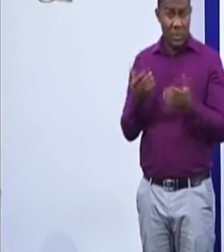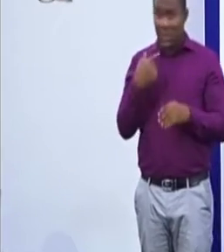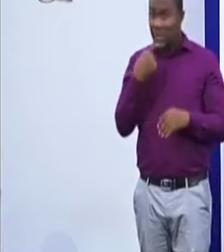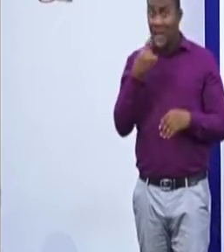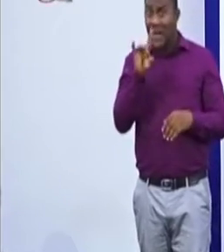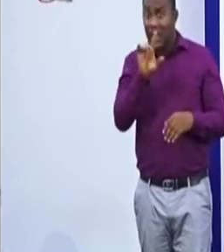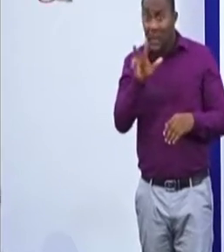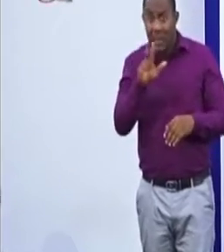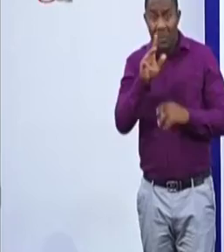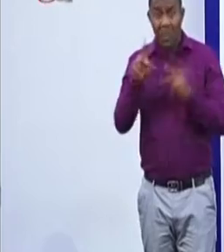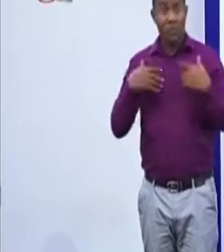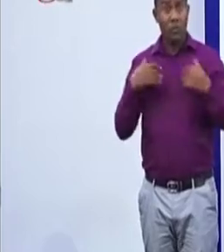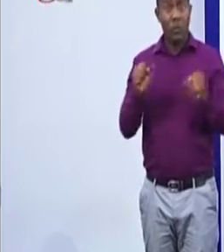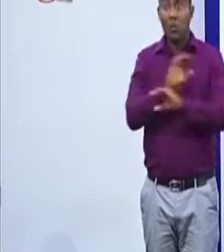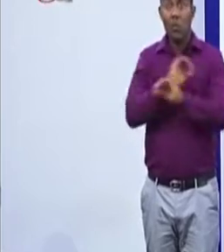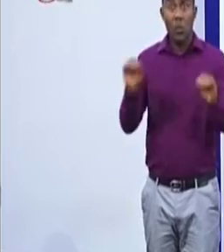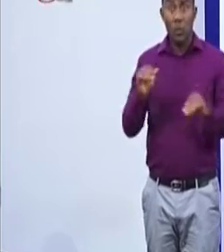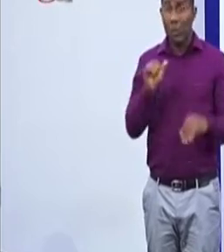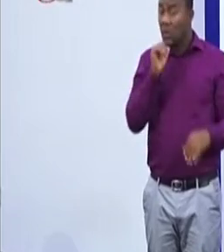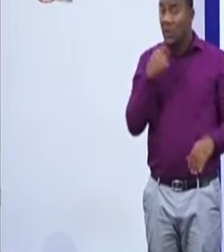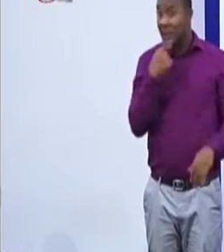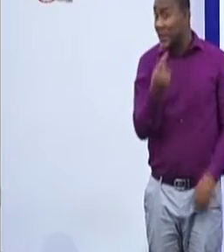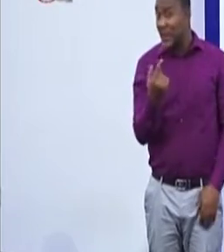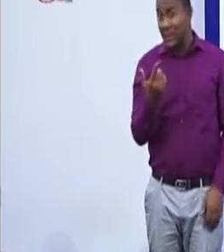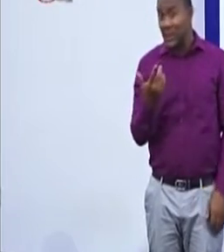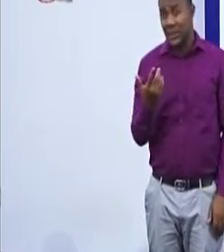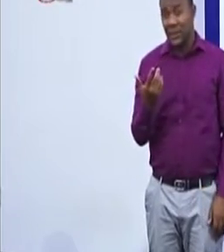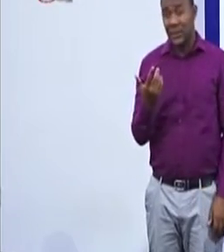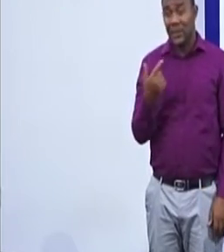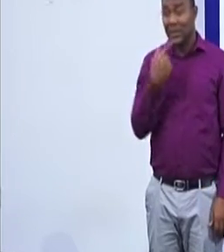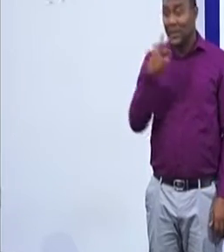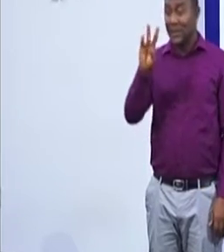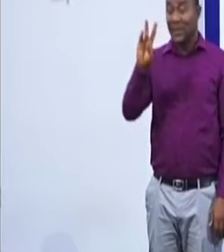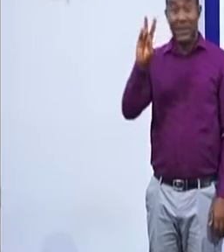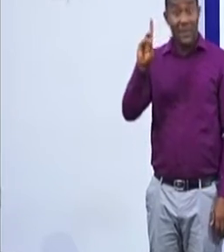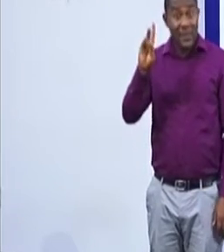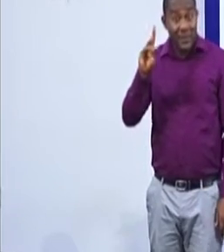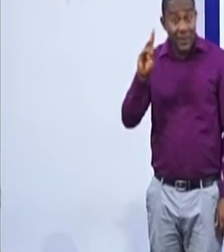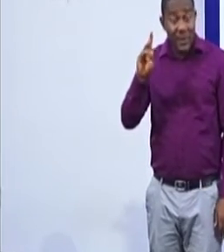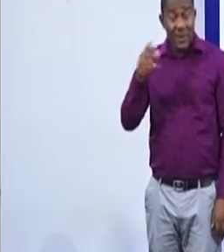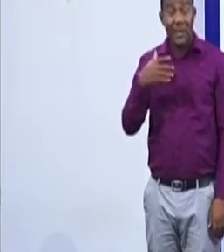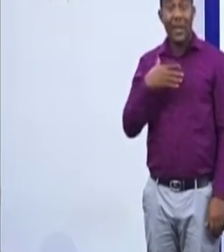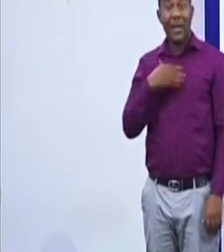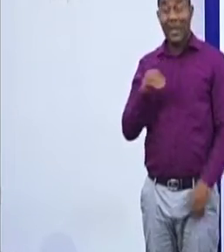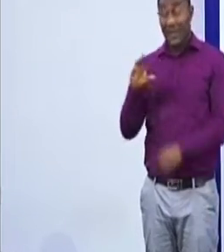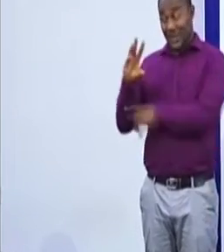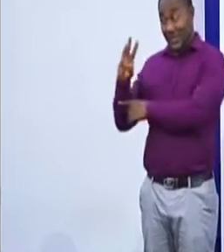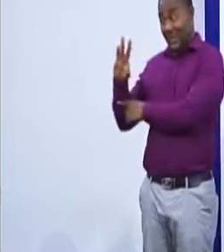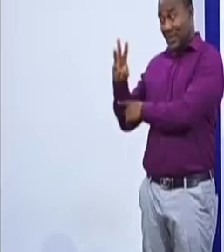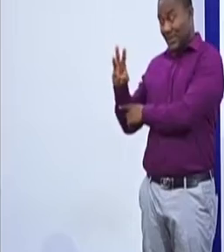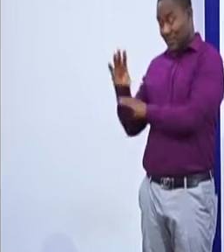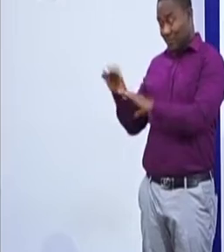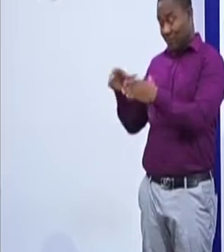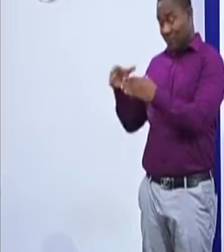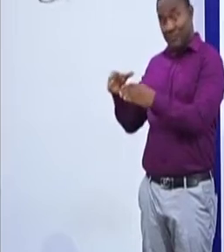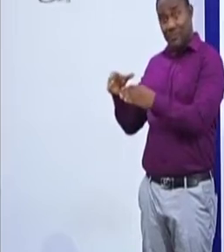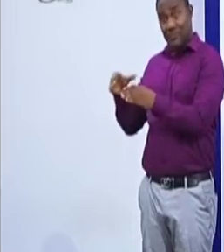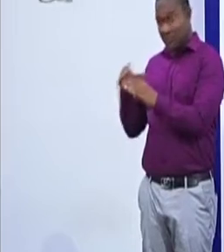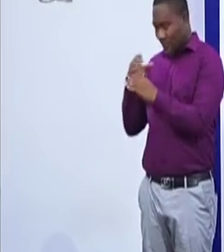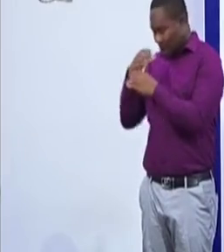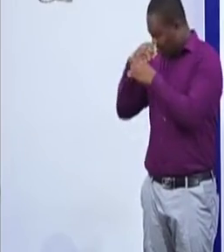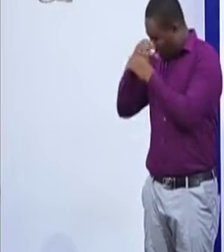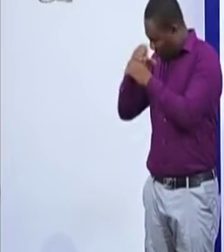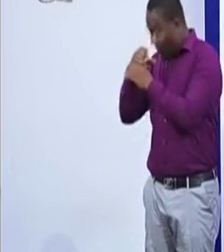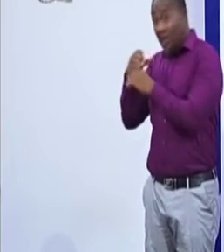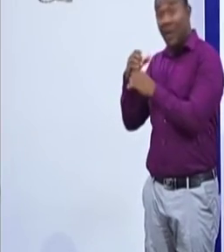have recovered. Please. We have said 17, and then we have said 66 who have gone through a first negative